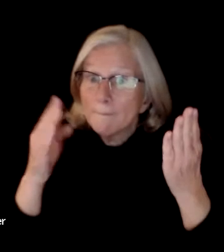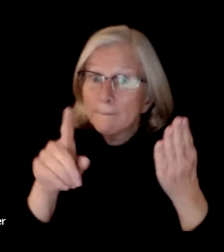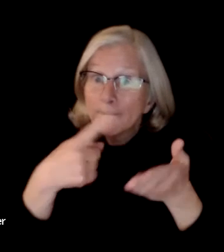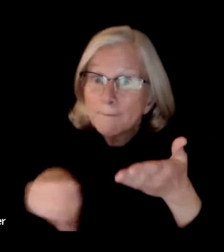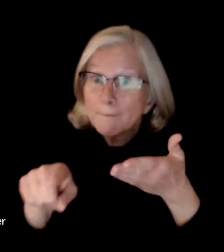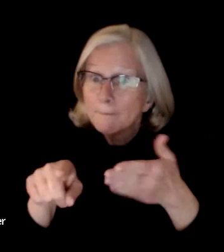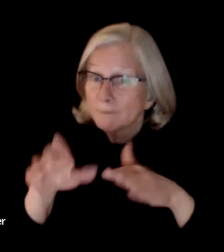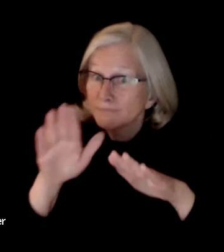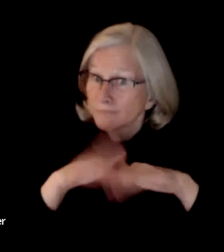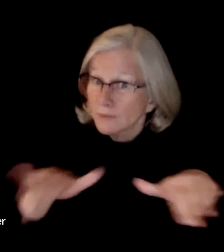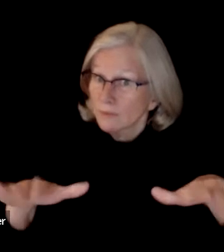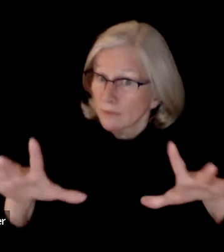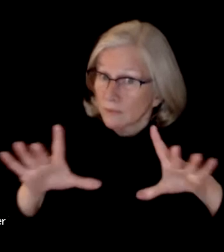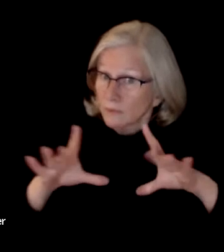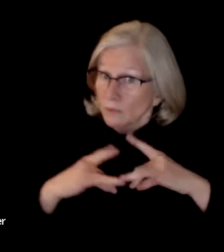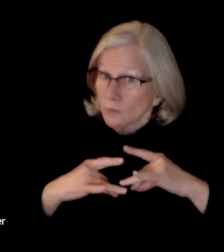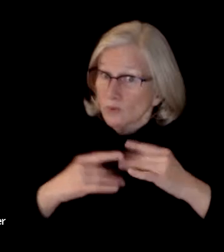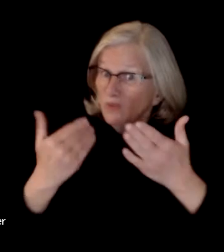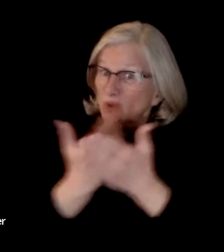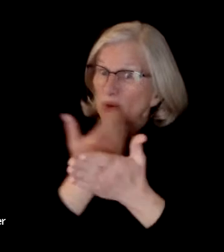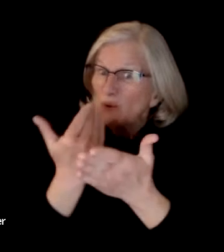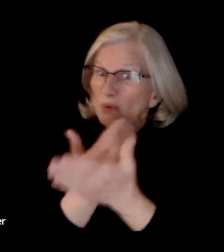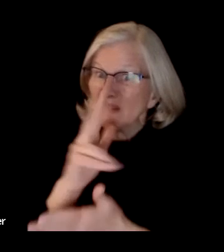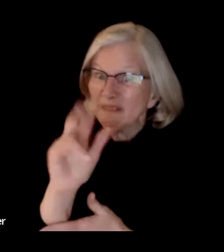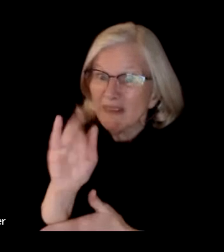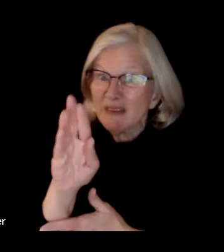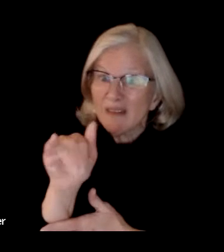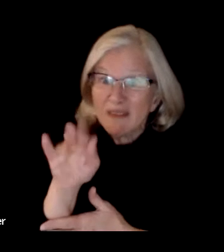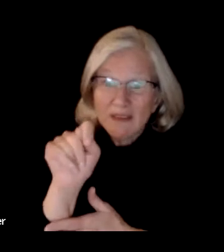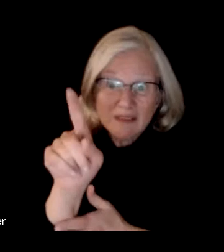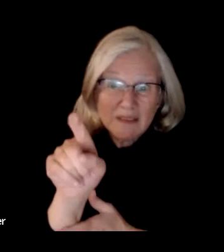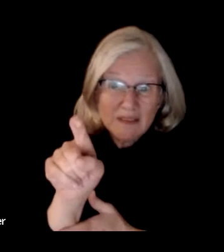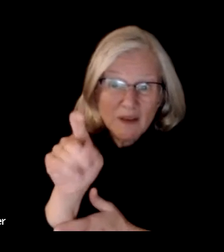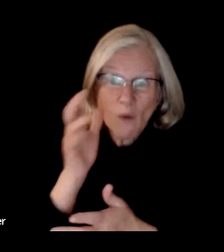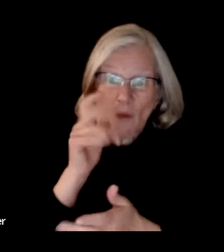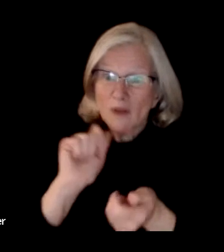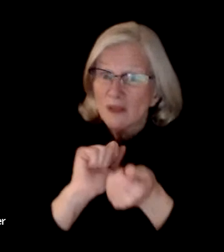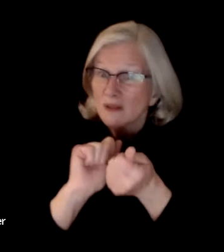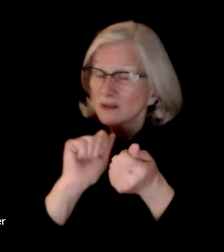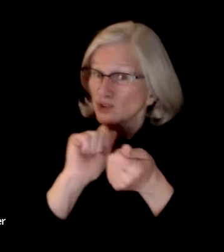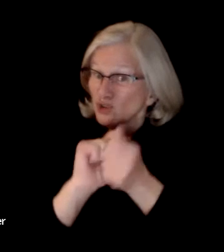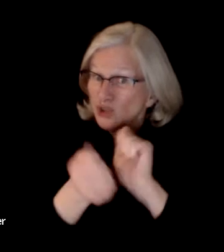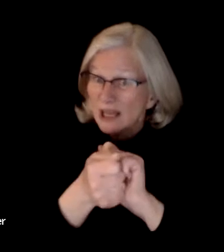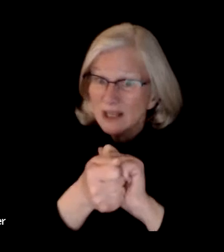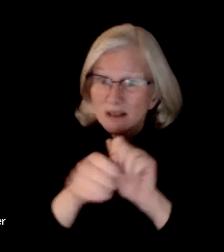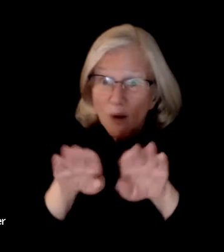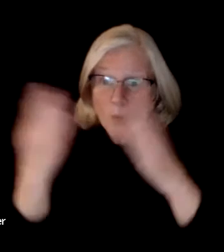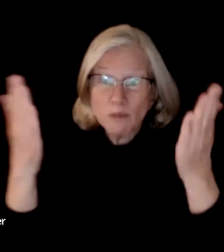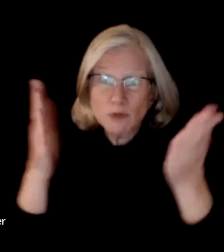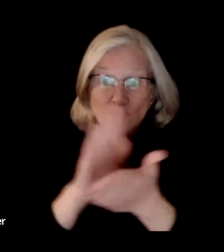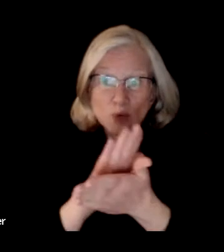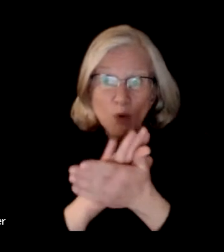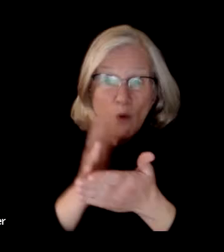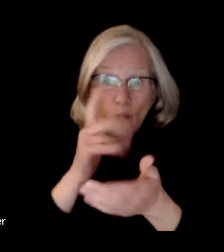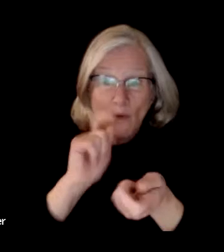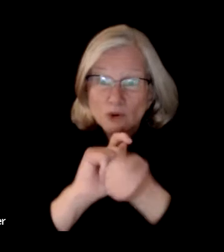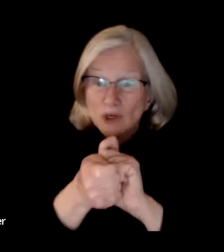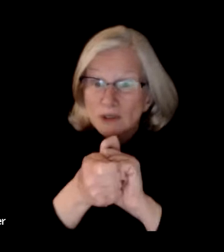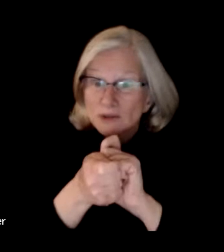that reframe any decisions around reopening schools now that we know the variant is in the